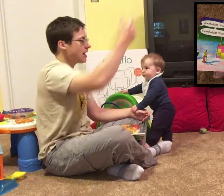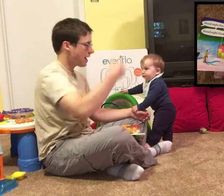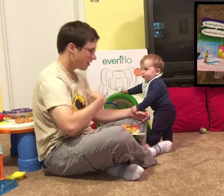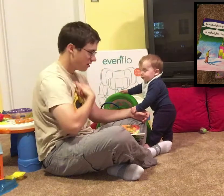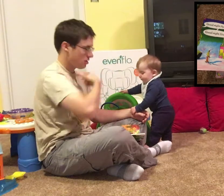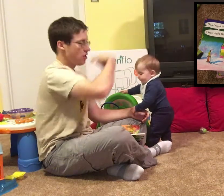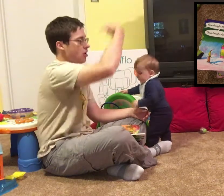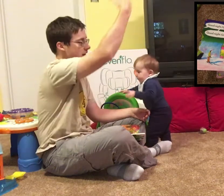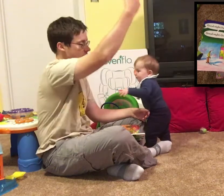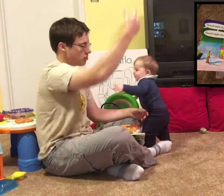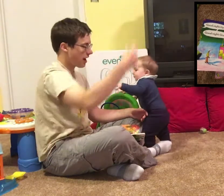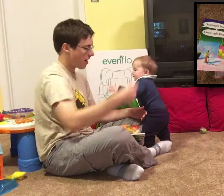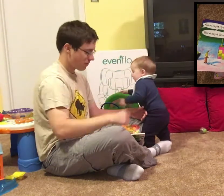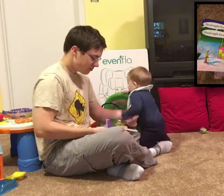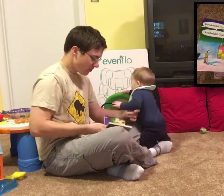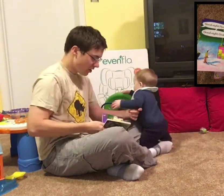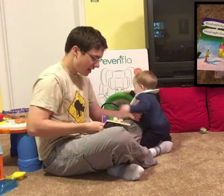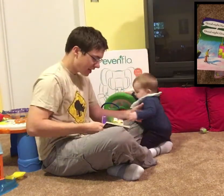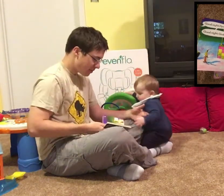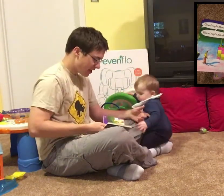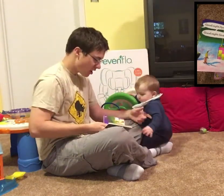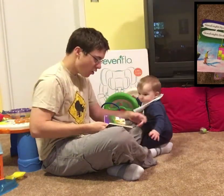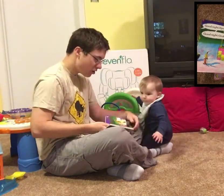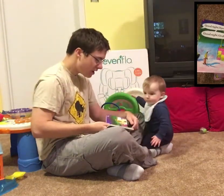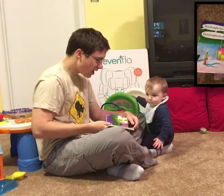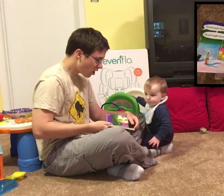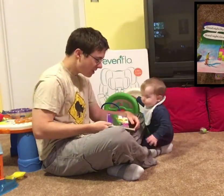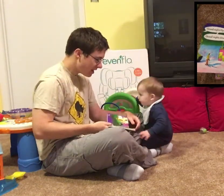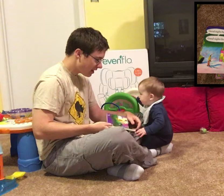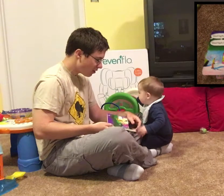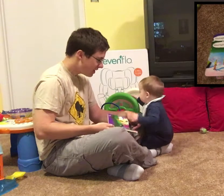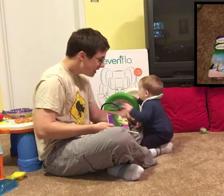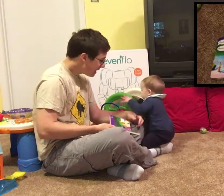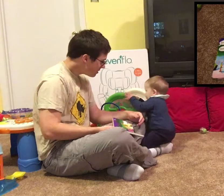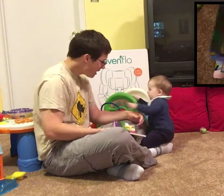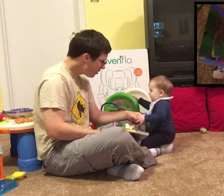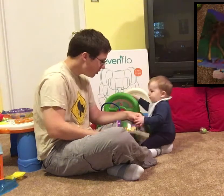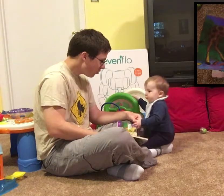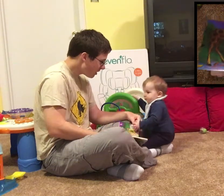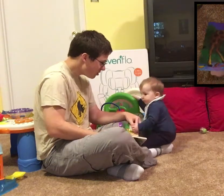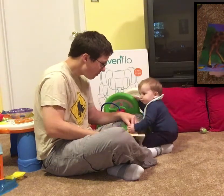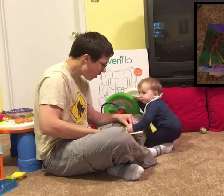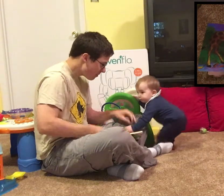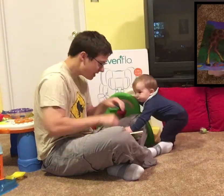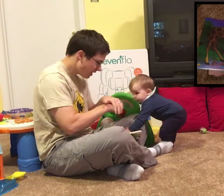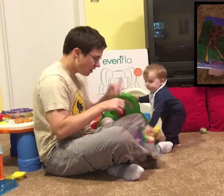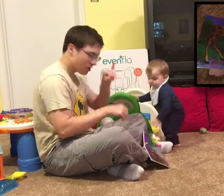neck. Long neck giraffe. On the next page. Oh, good night, armadillo. That was another new one. Do you remember armadillo? Make